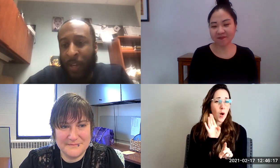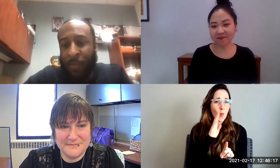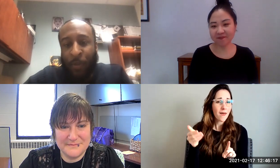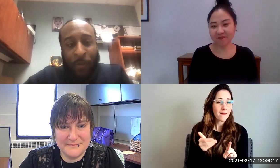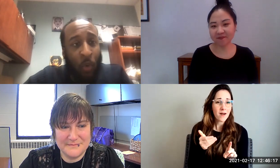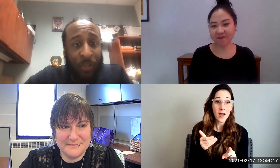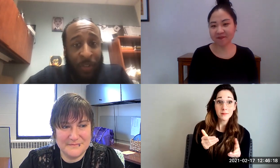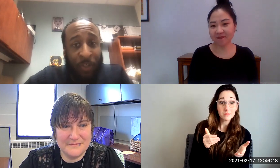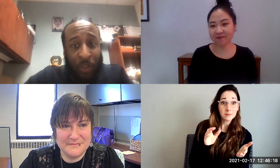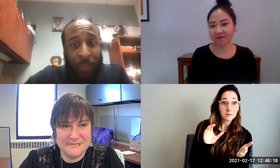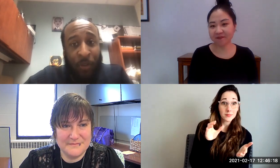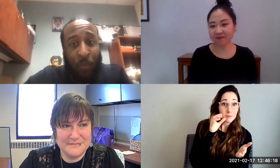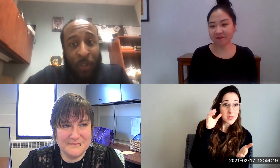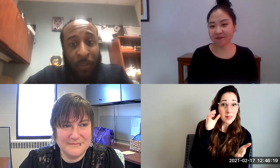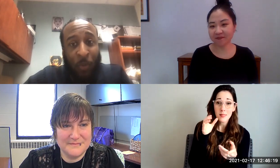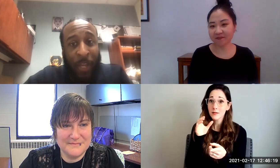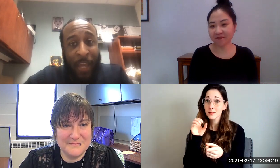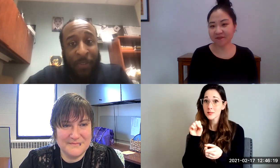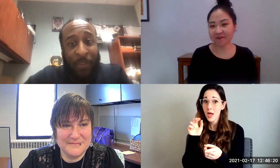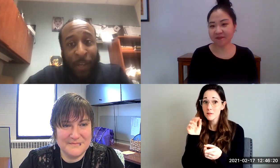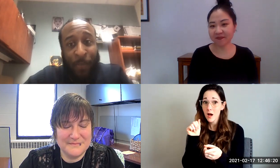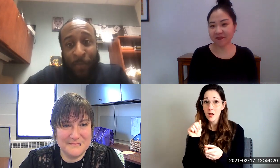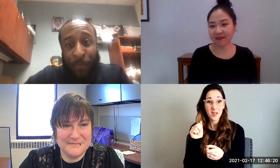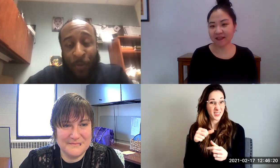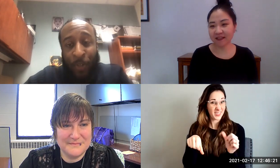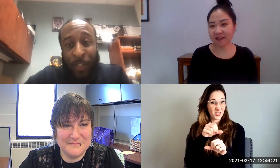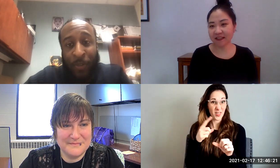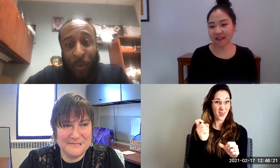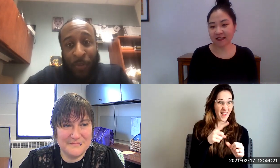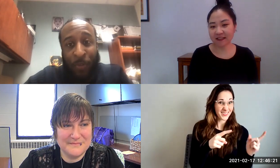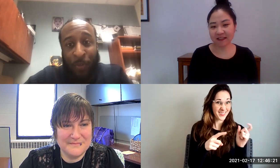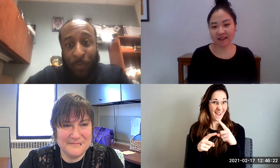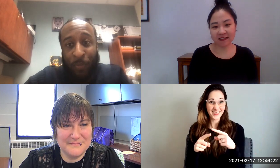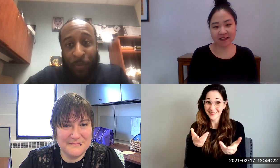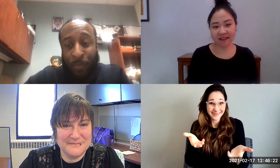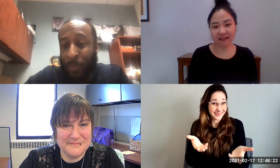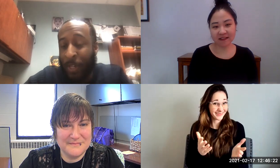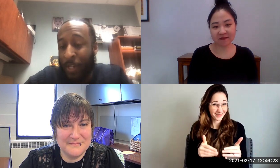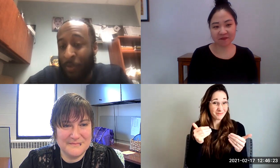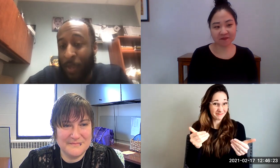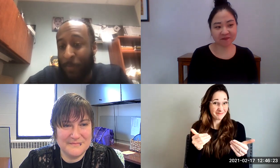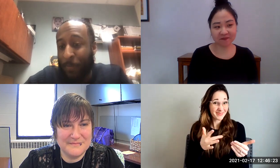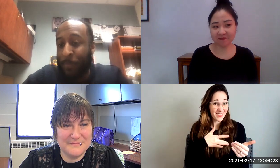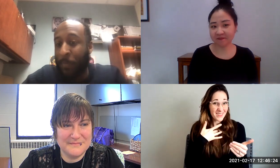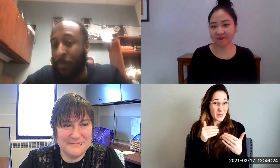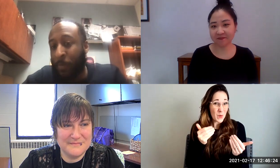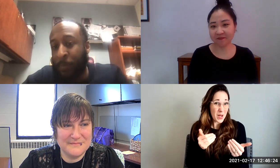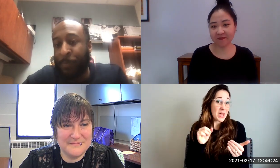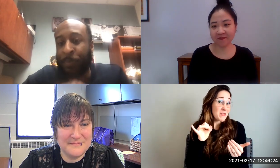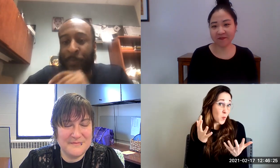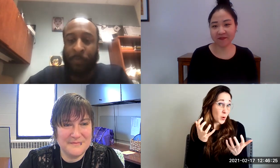Camille and Sarah, if you have questions of each other you want to ask, feel free to also do that.